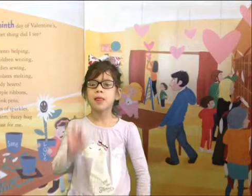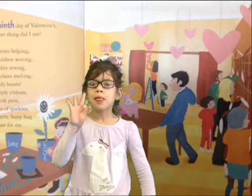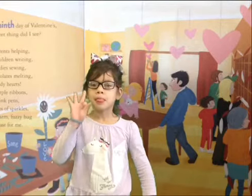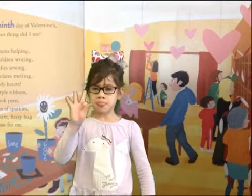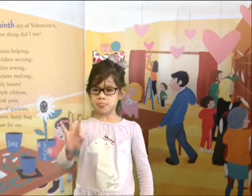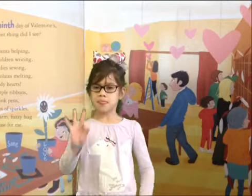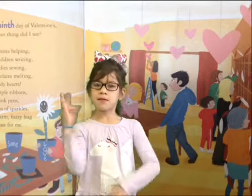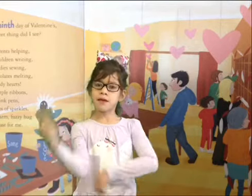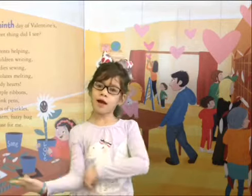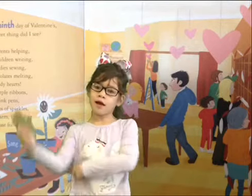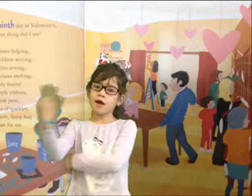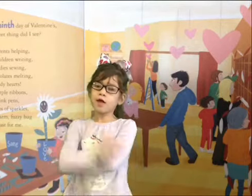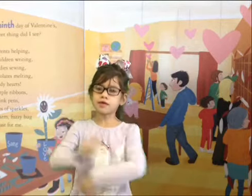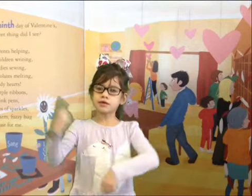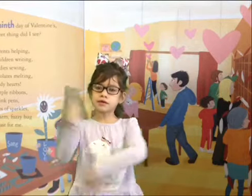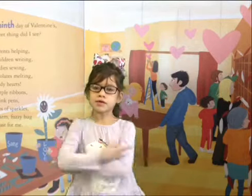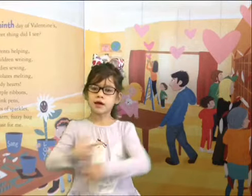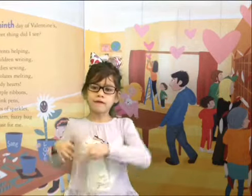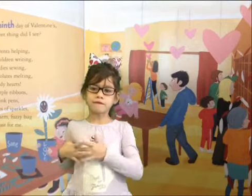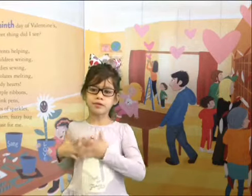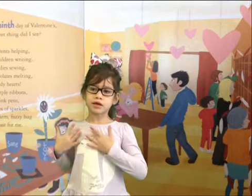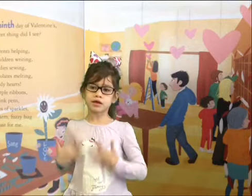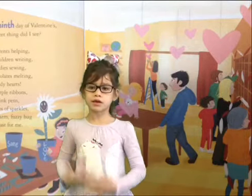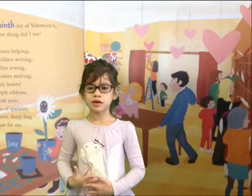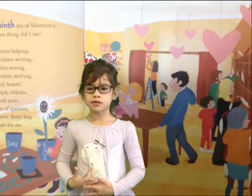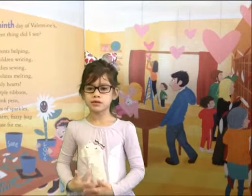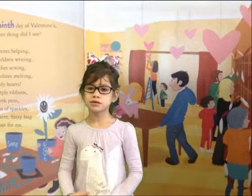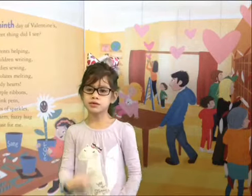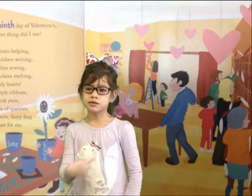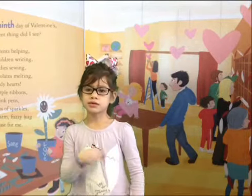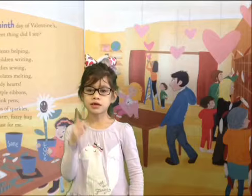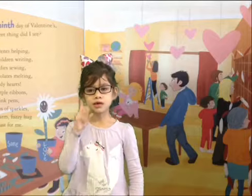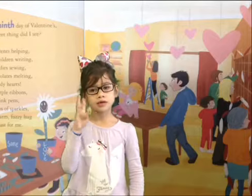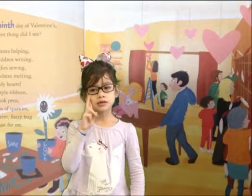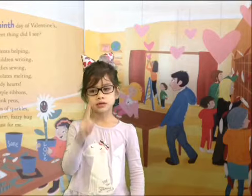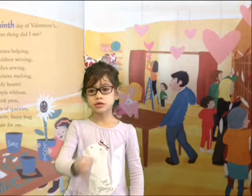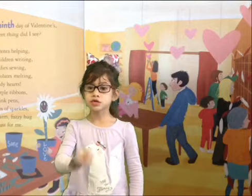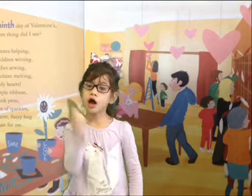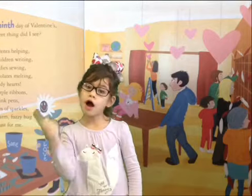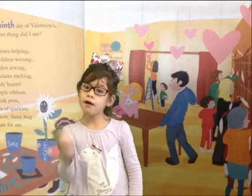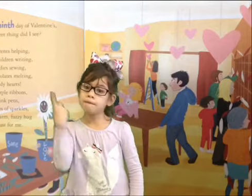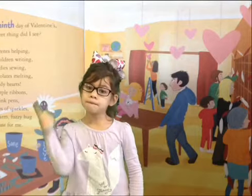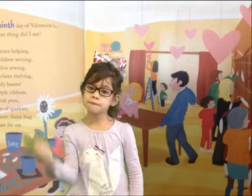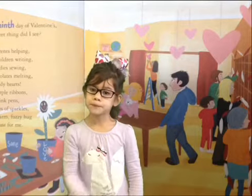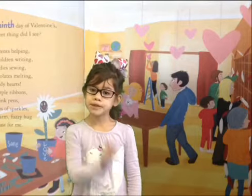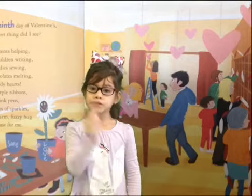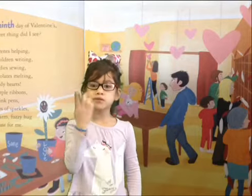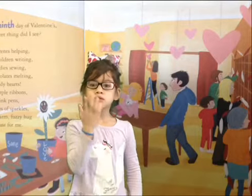On the ninth day of Valentine's Day, what sweet thing did I see?